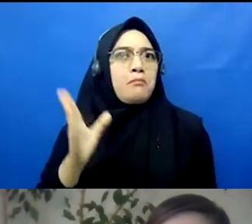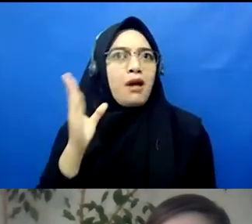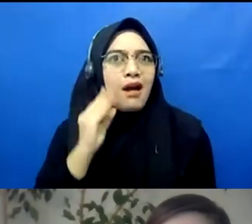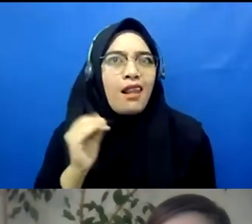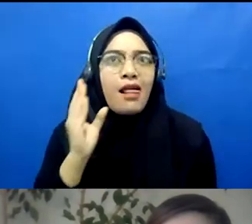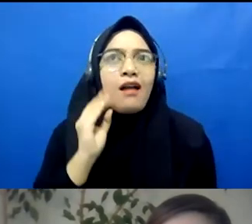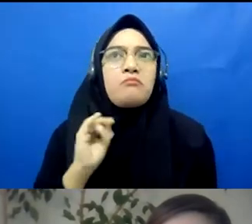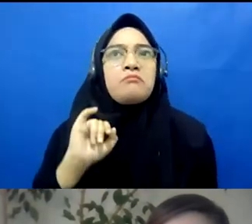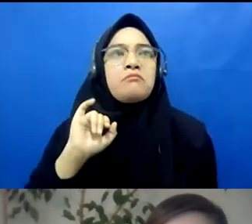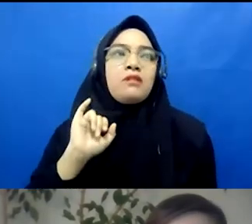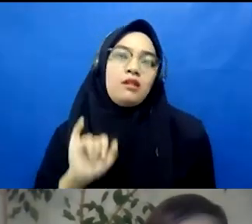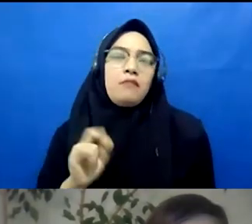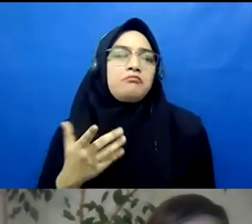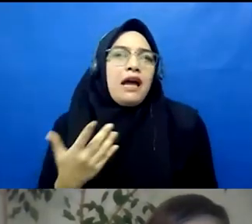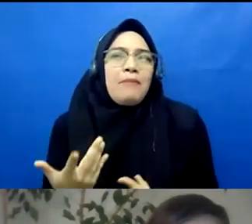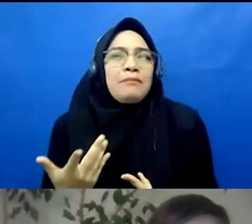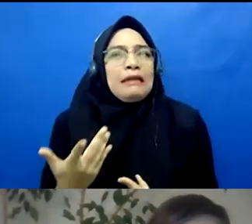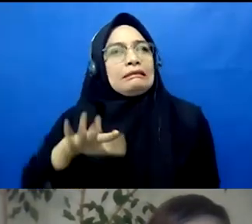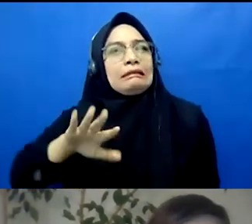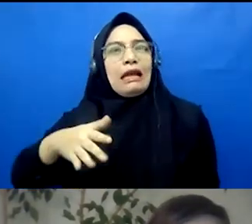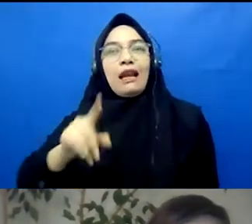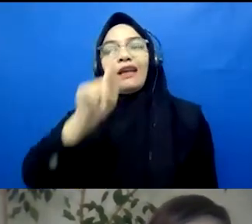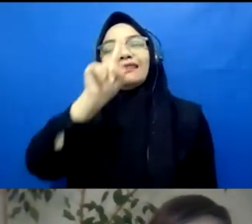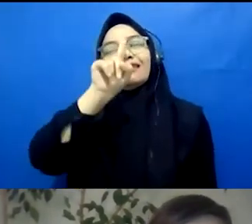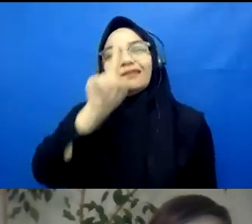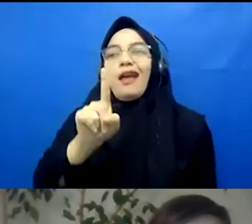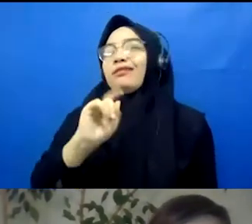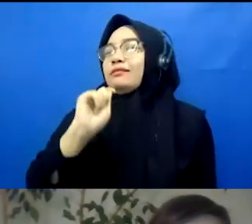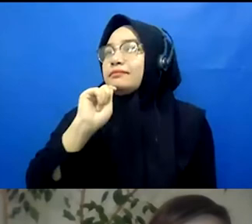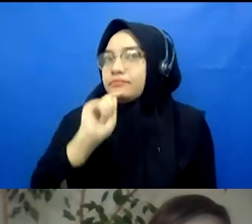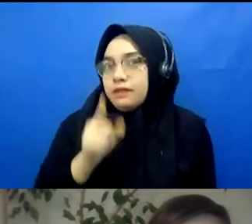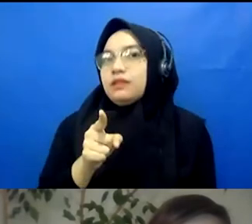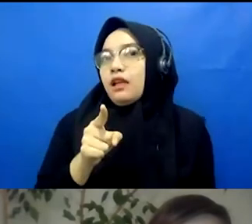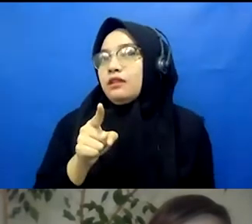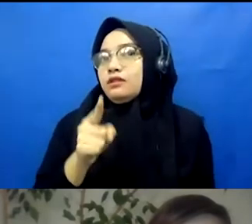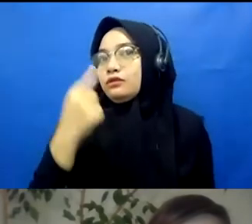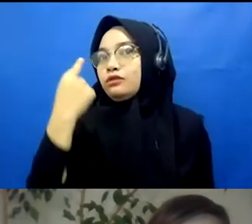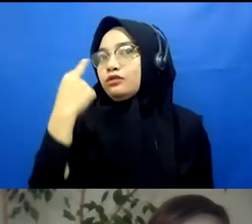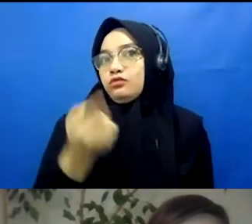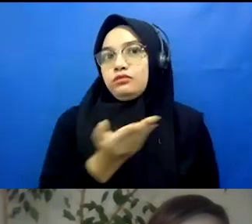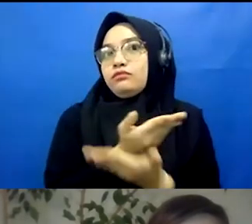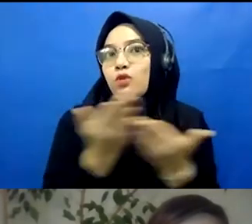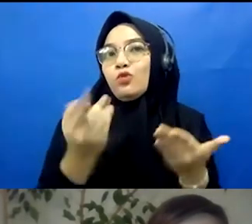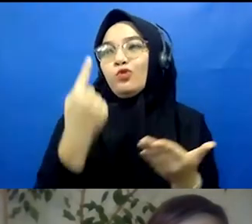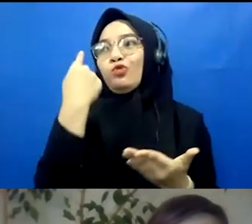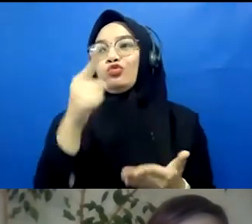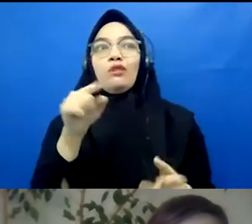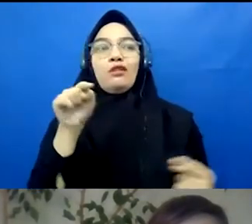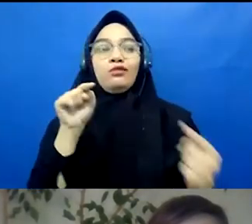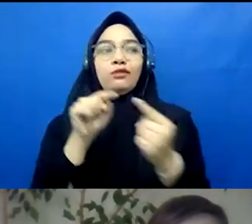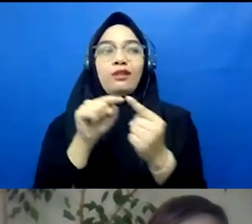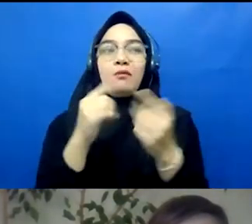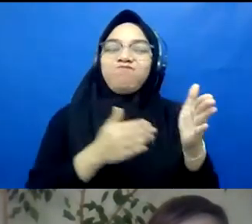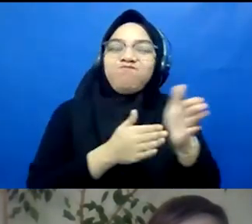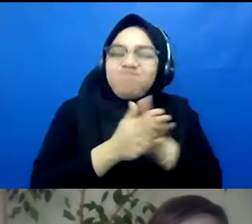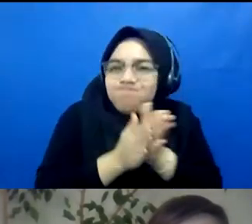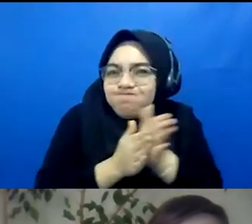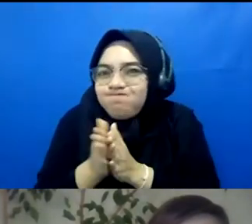be one message that you would want to leave with them to encourage them on this journey?